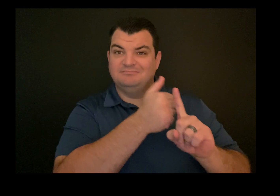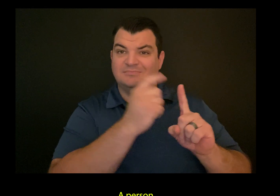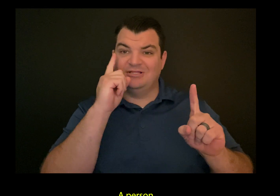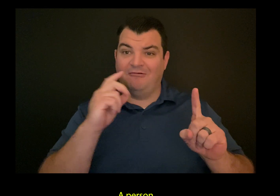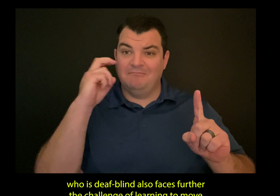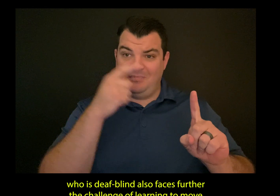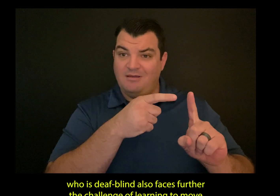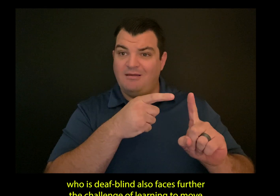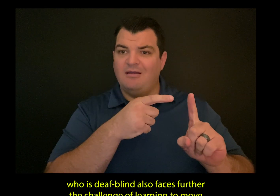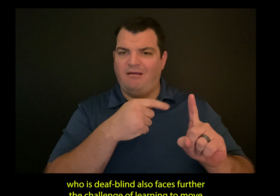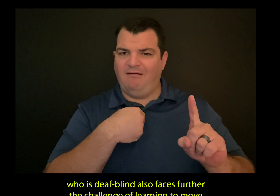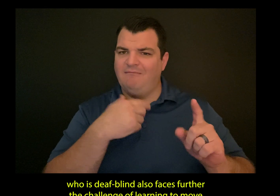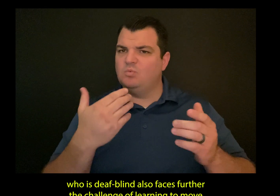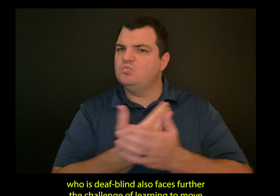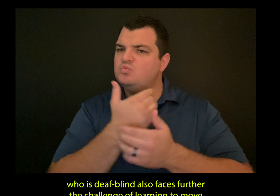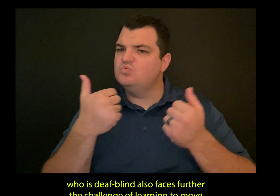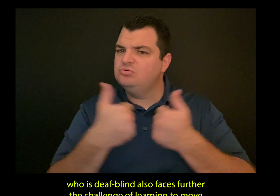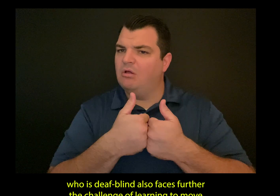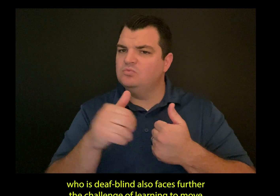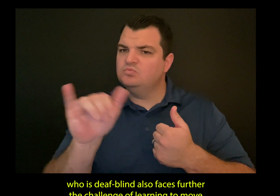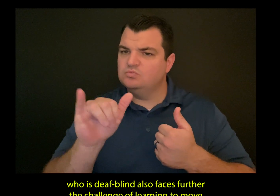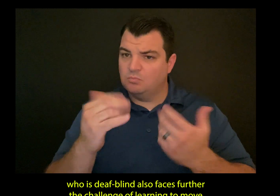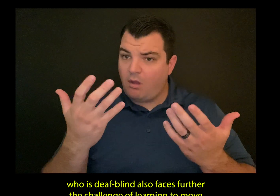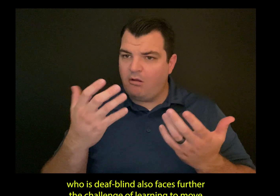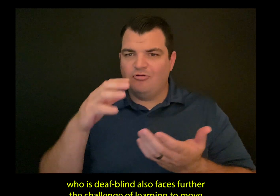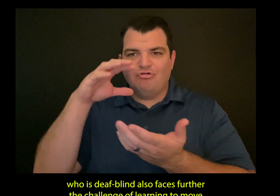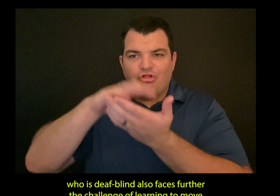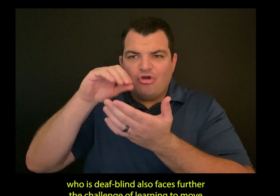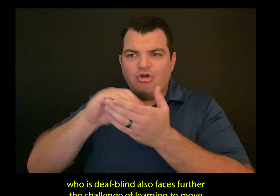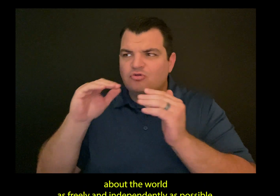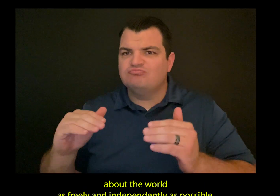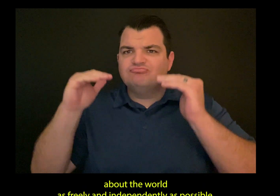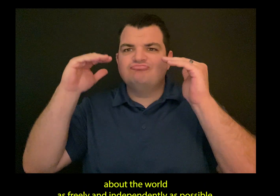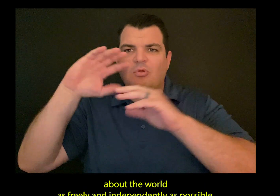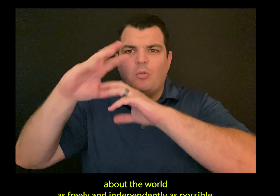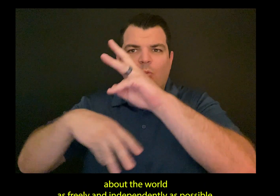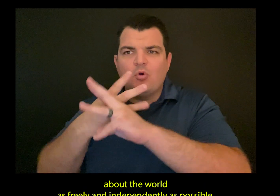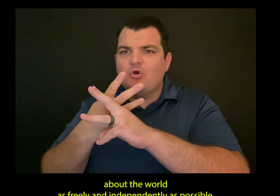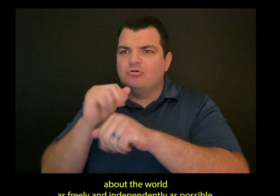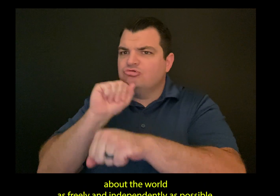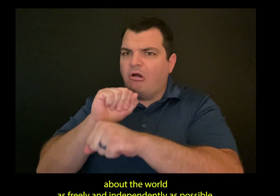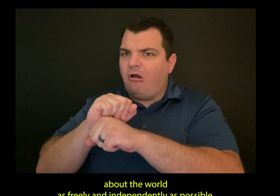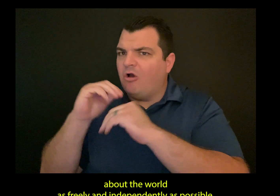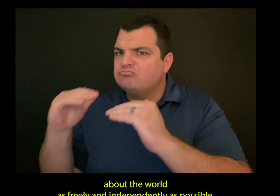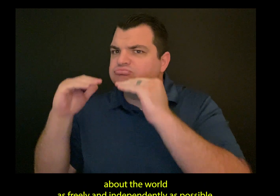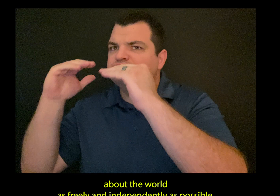A person who is deafblind also faces further the challenge of learning to move about the world as freely and independently as